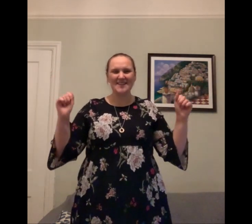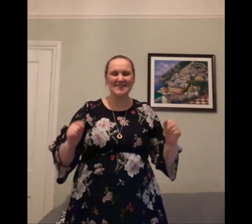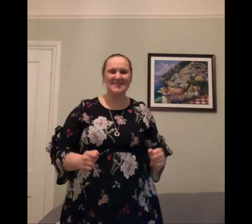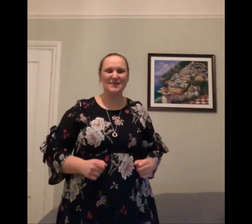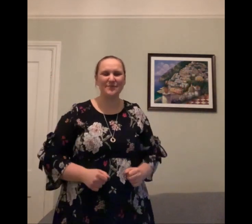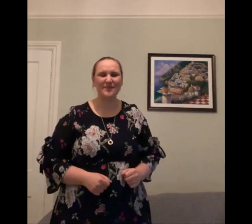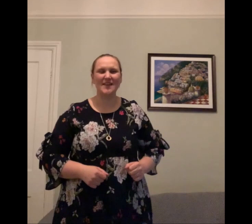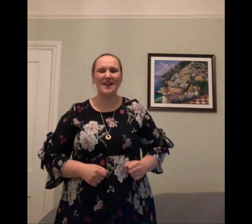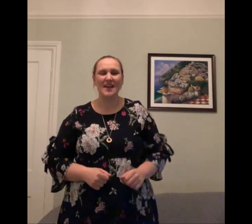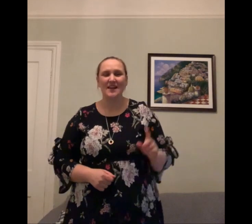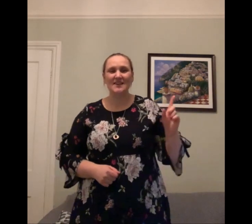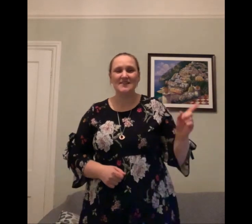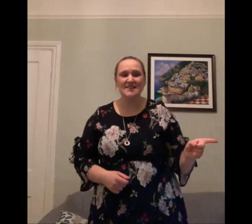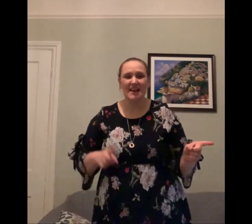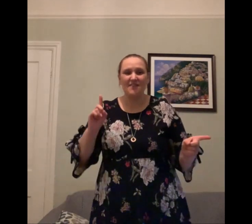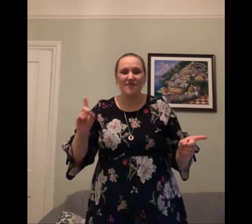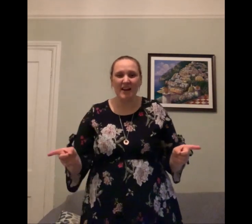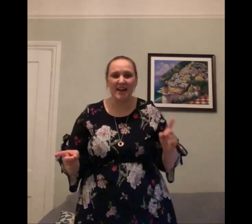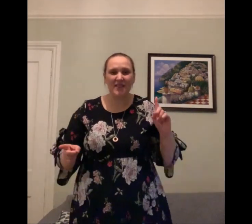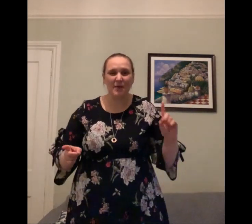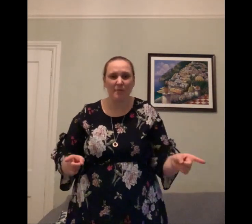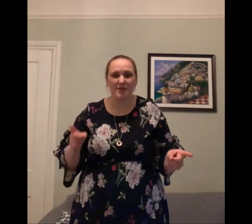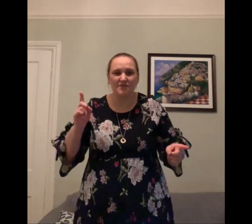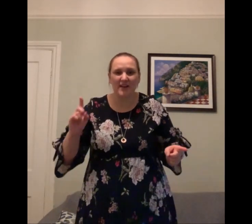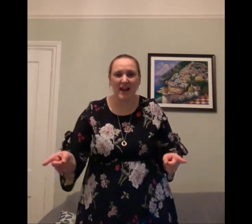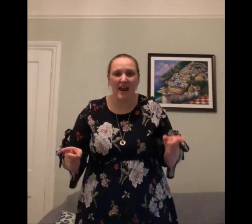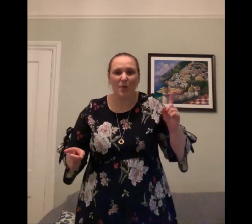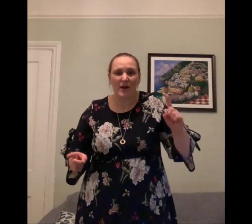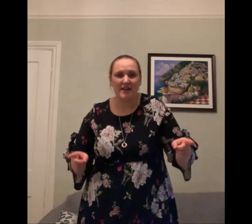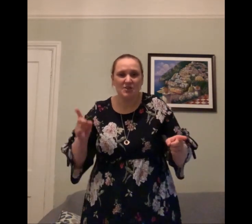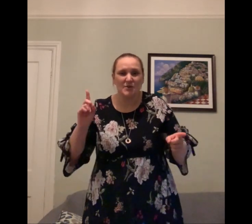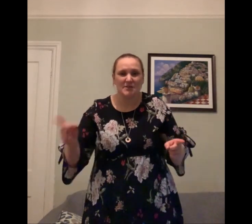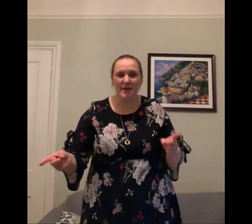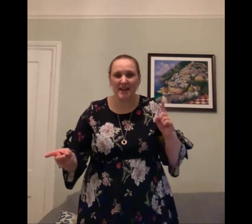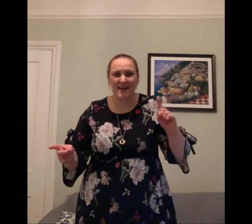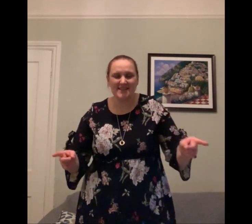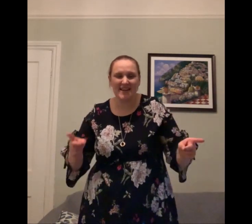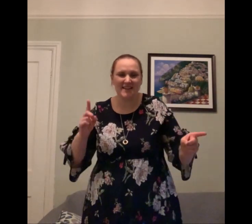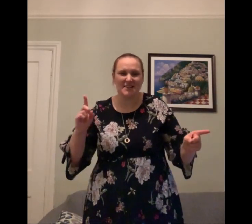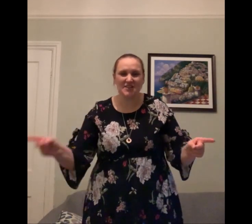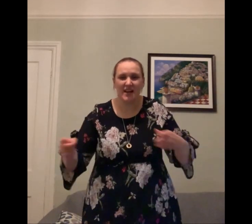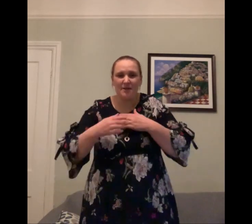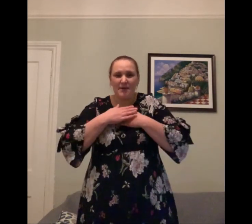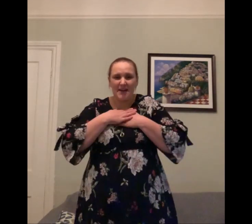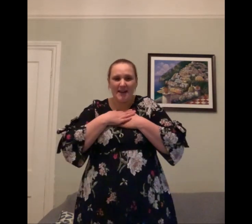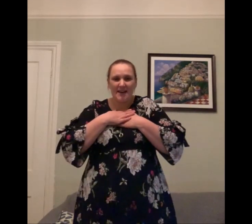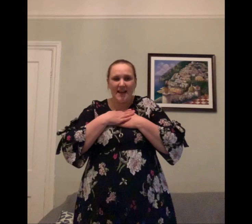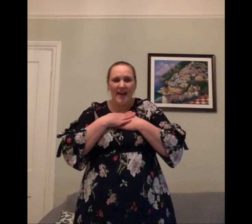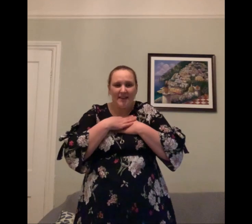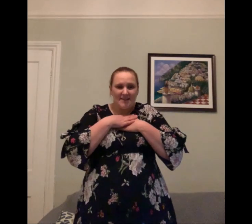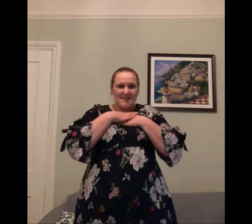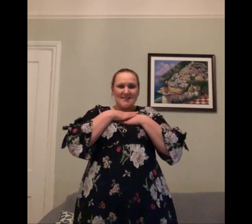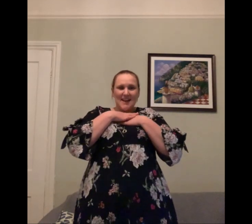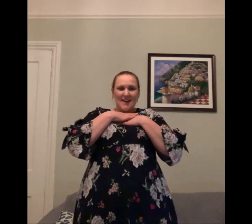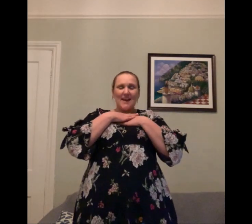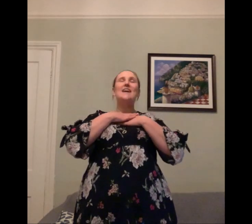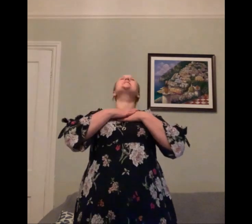glass, 'cause the ceiling fell in and the bottom fell out. I went into a spin and I started to shout, I've been hit, this is it, this